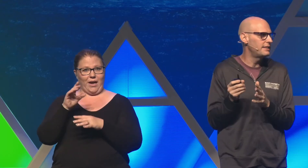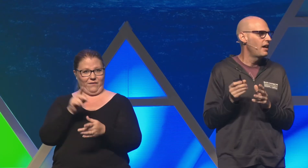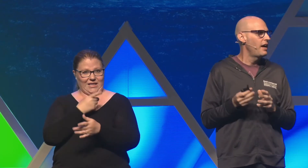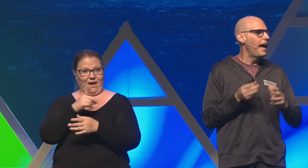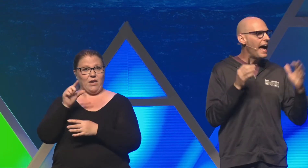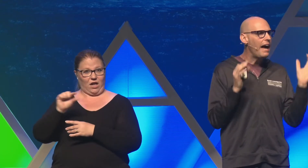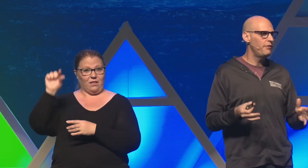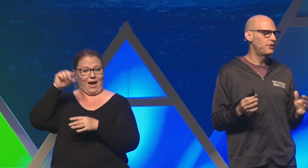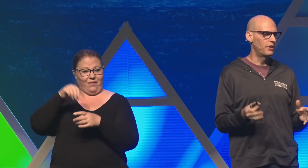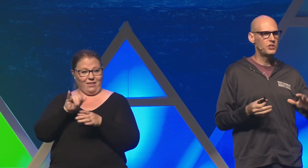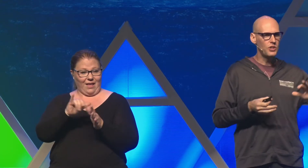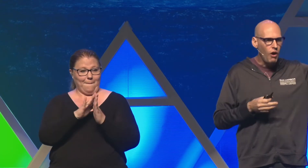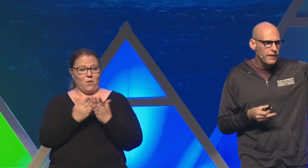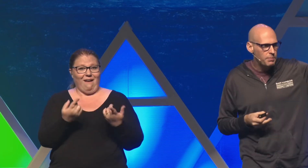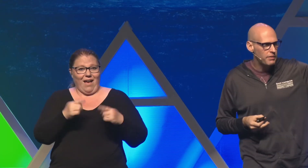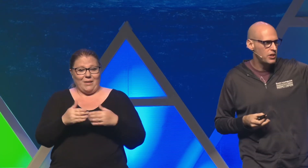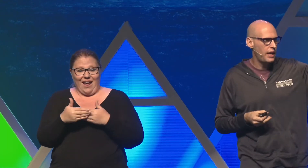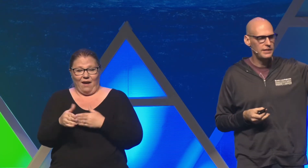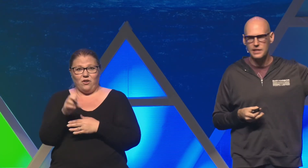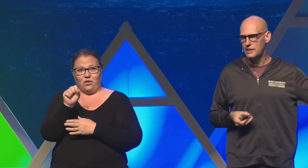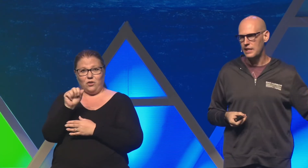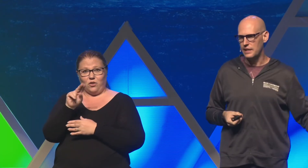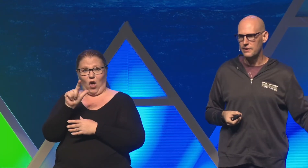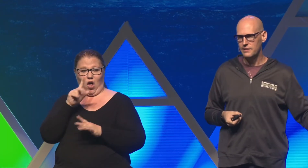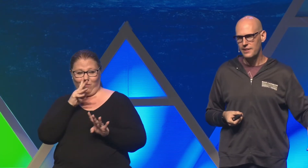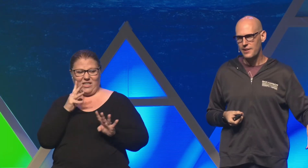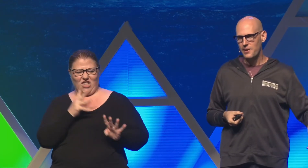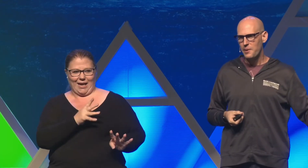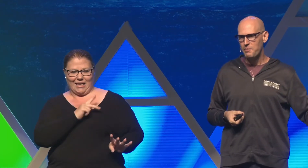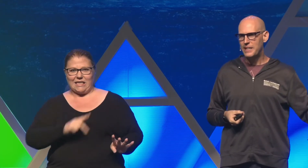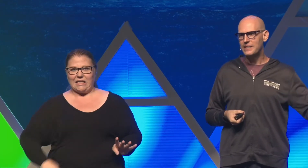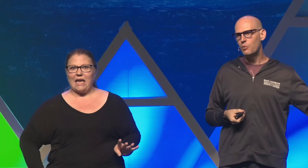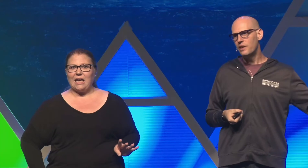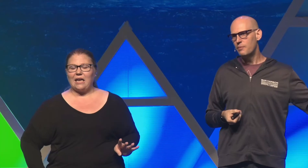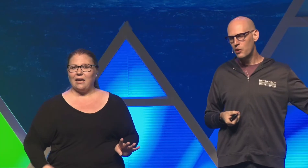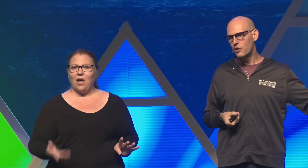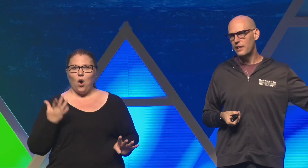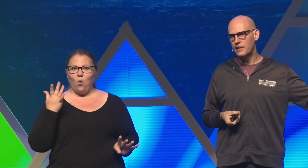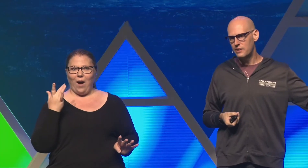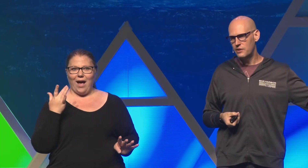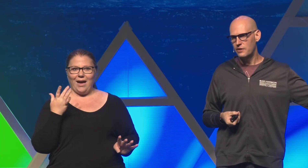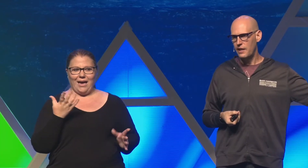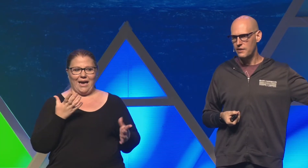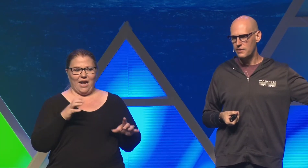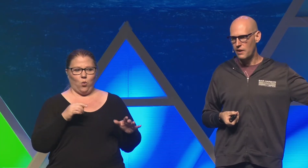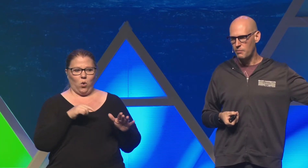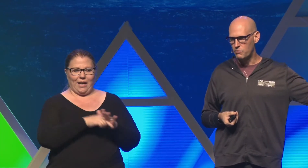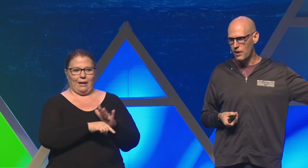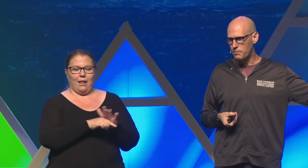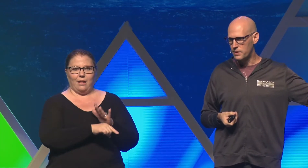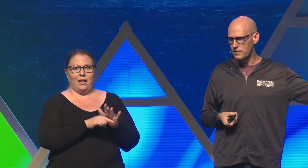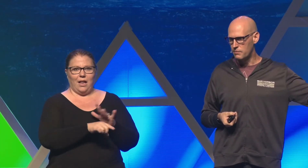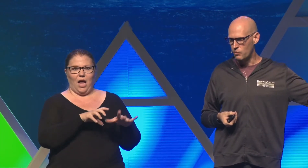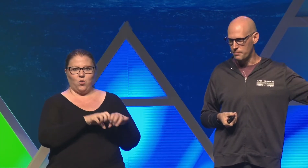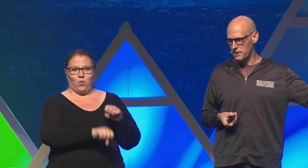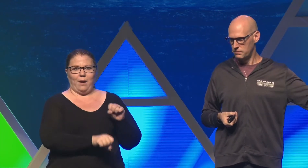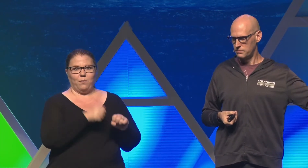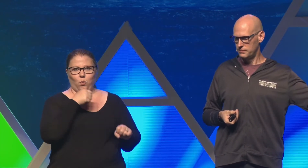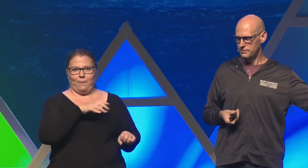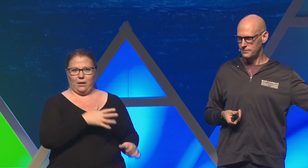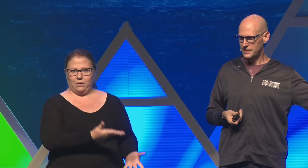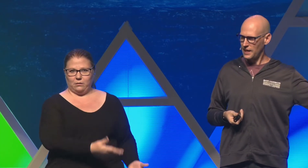place after Saul has been rejected as king because he wouldn't murder and kill and rape the